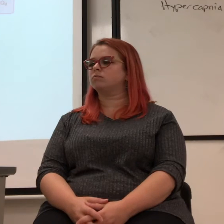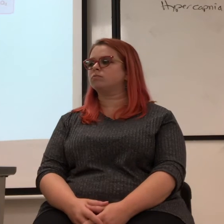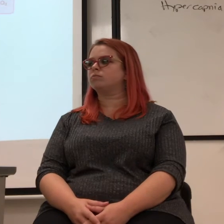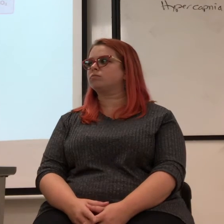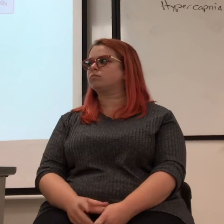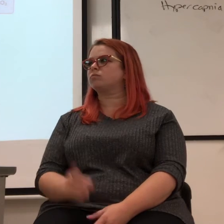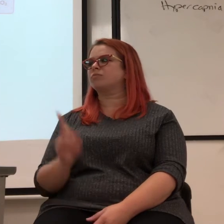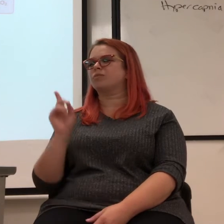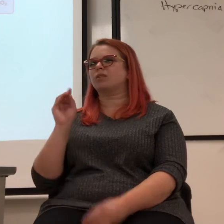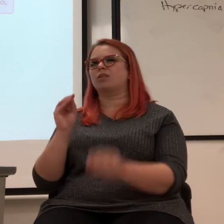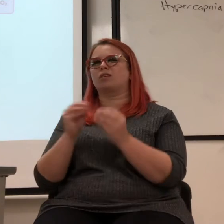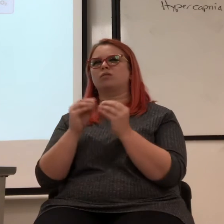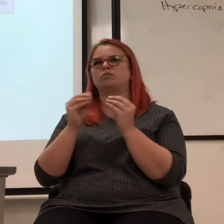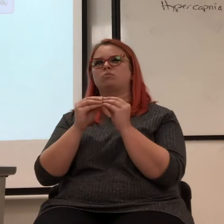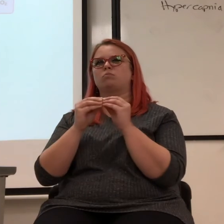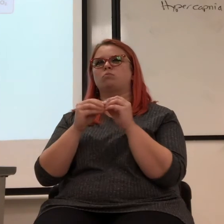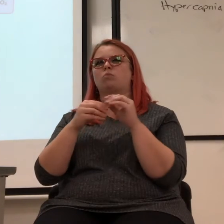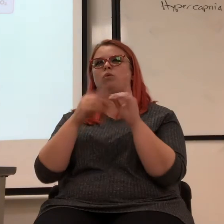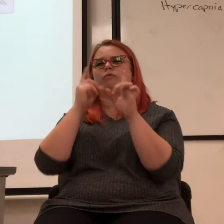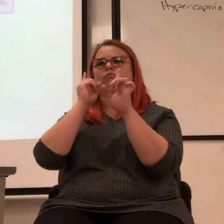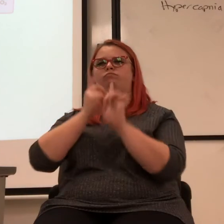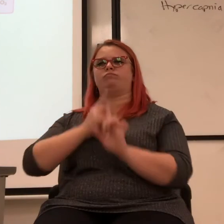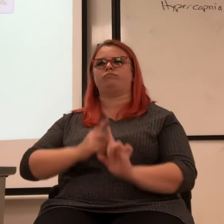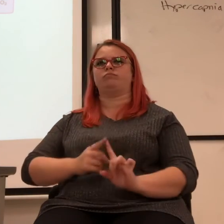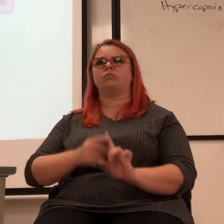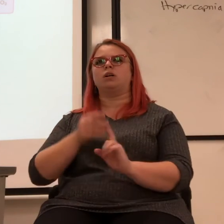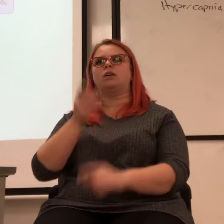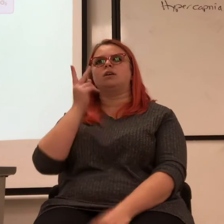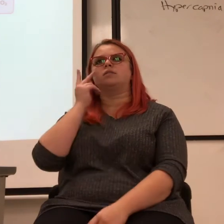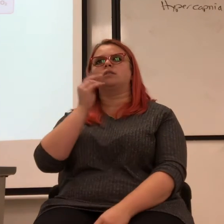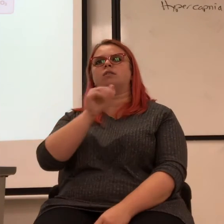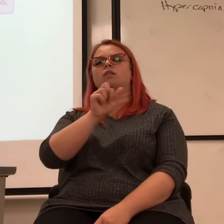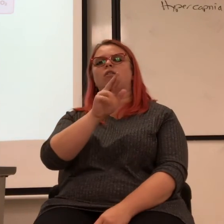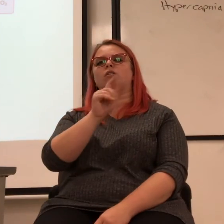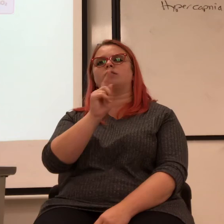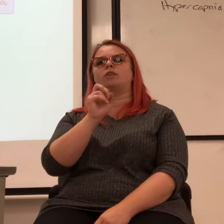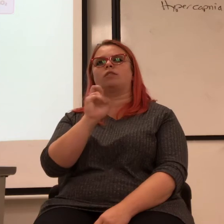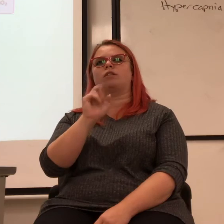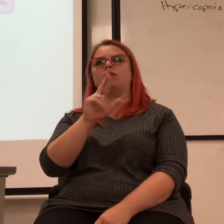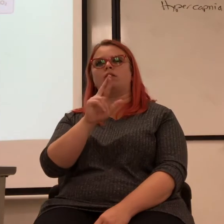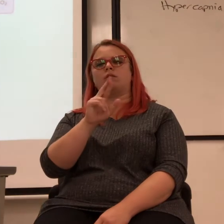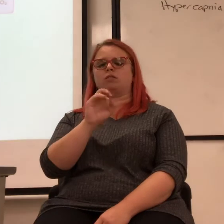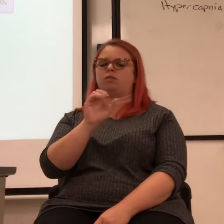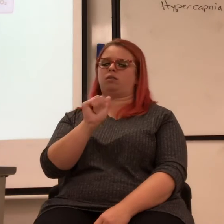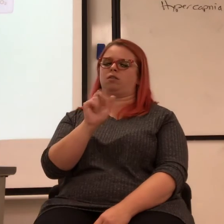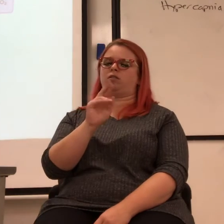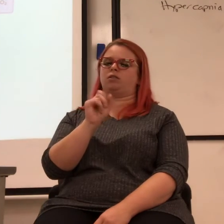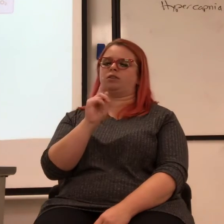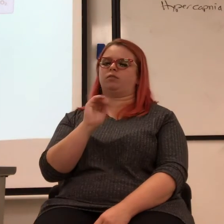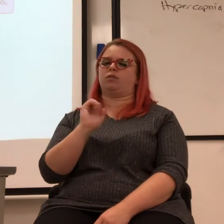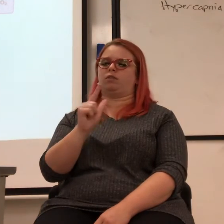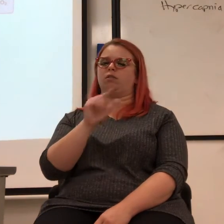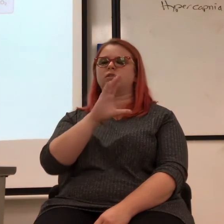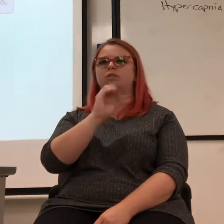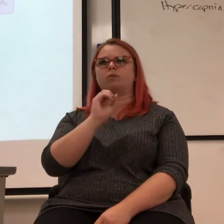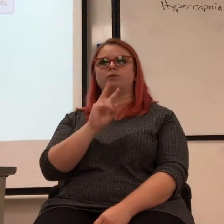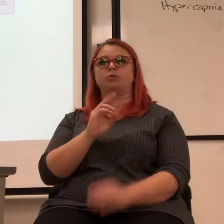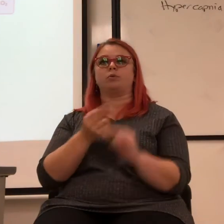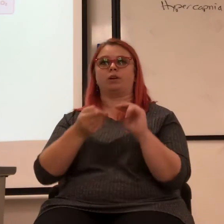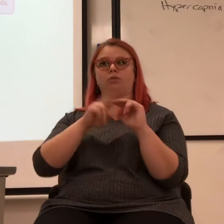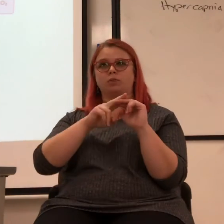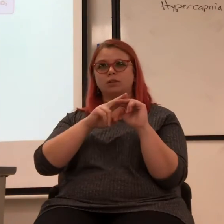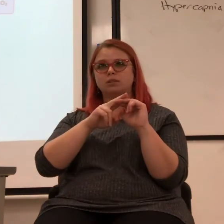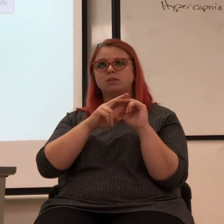Now here's an outline of it. Say the arterial CO2 increases. This says you increase the partial pressure of